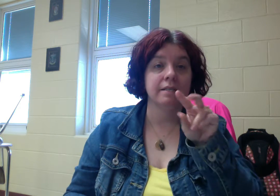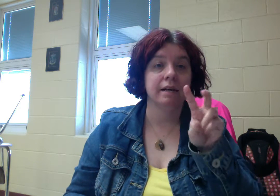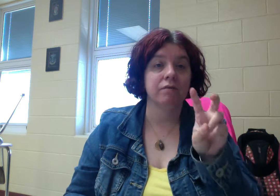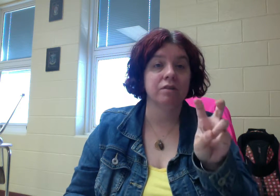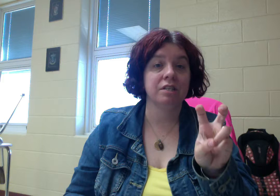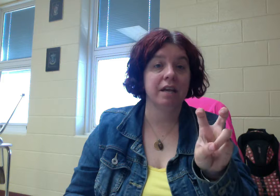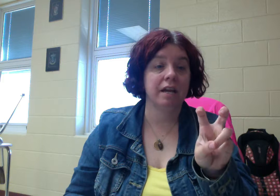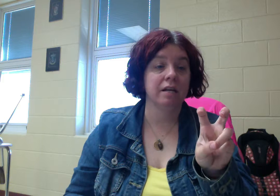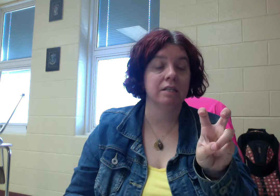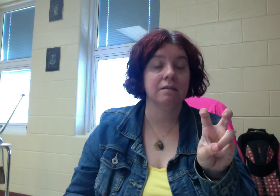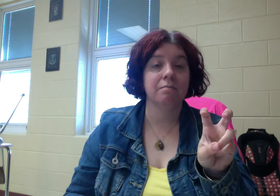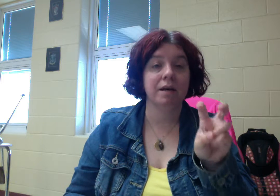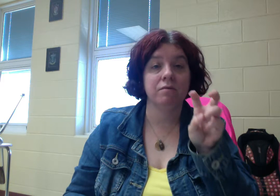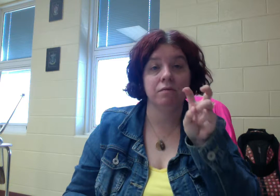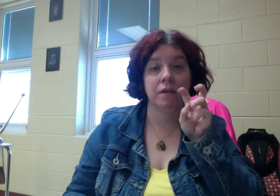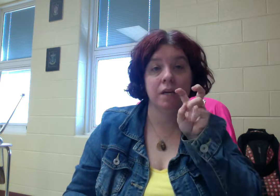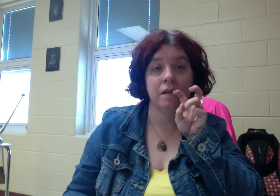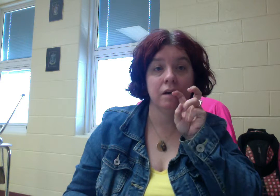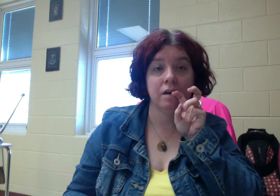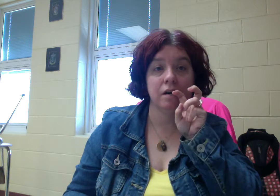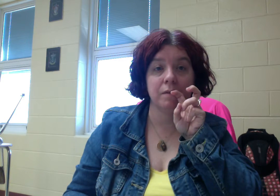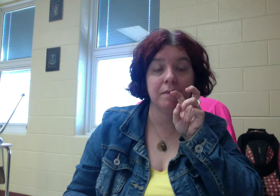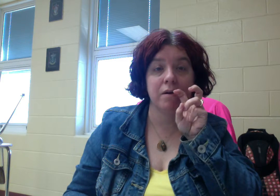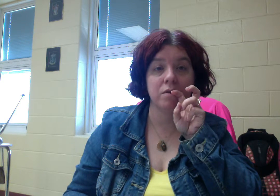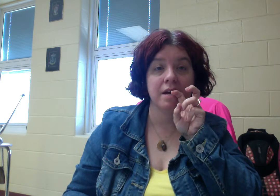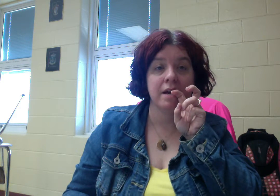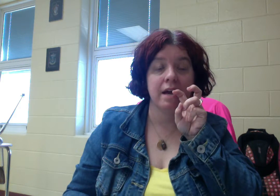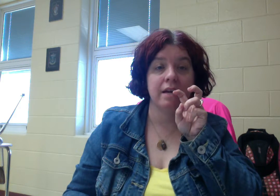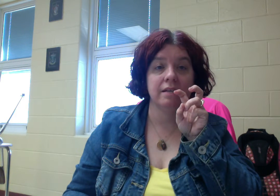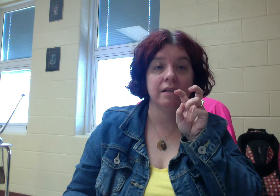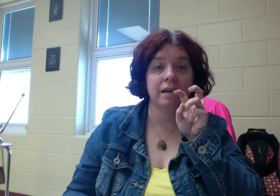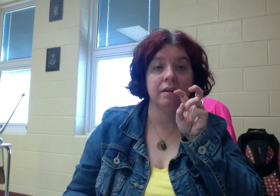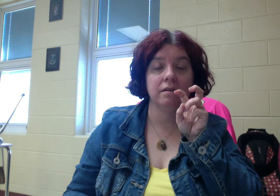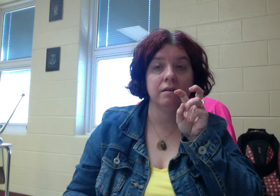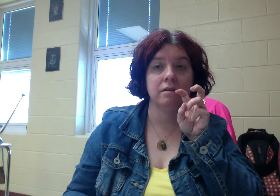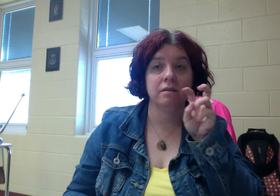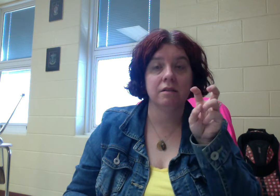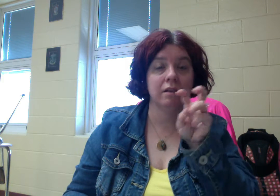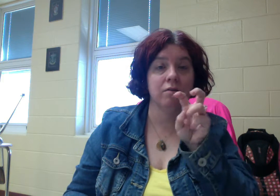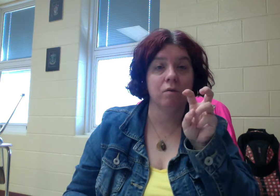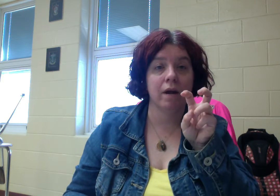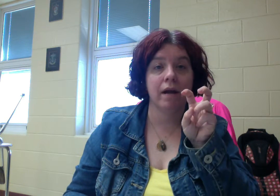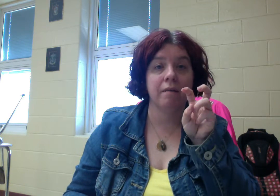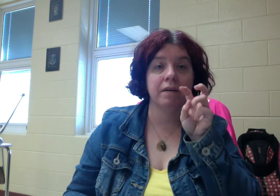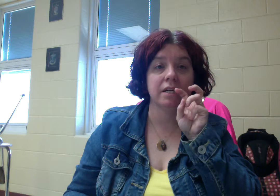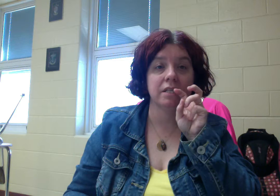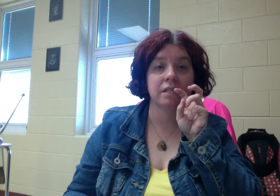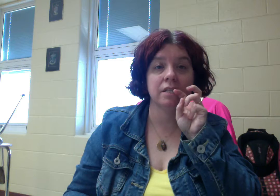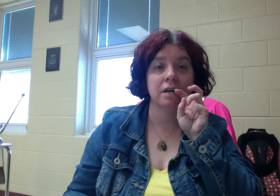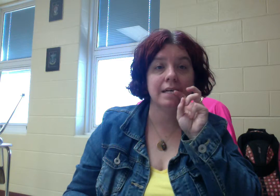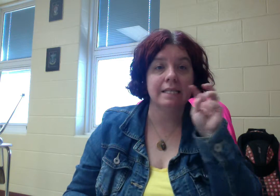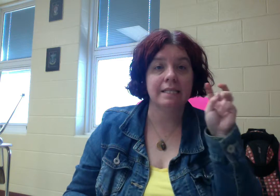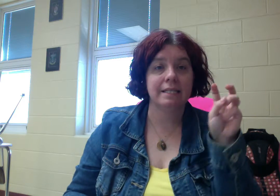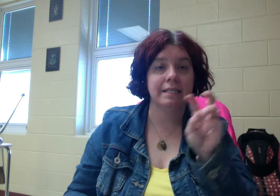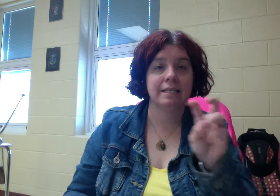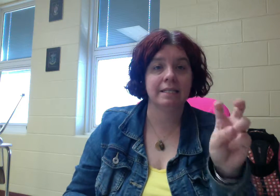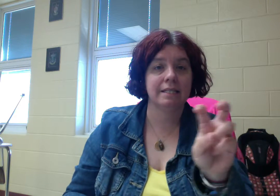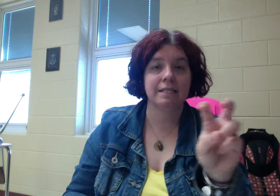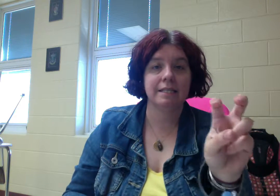Sign for snake, it's a bent V on my mouth. And as I slither away, I make a tss,